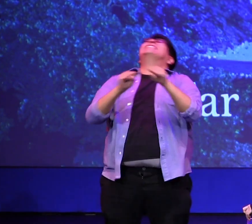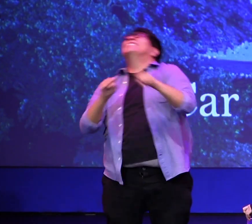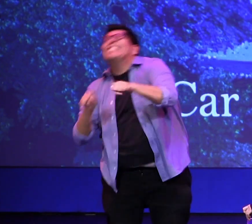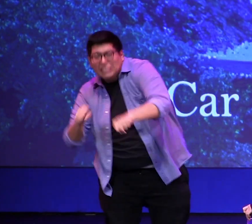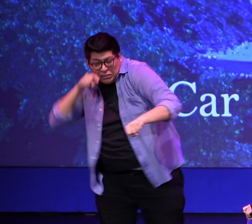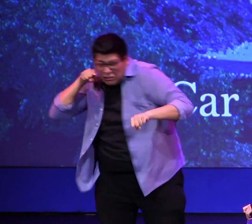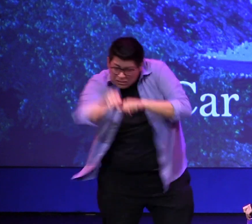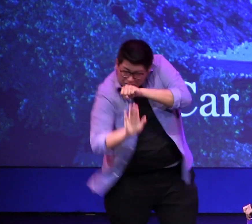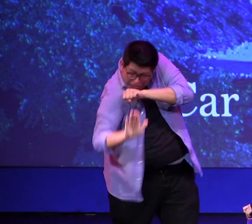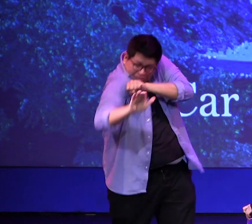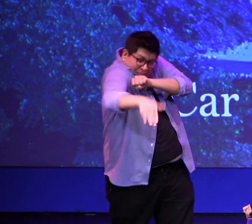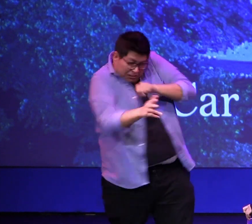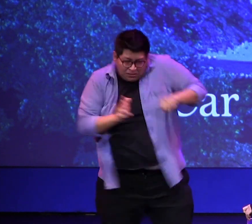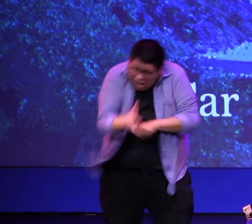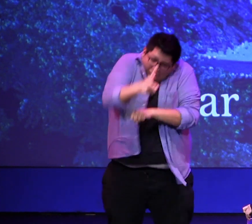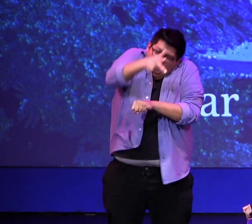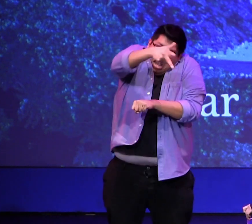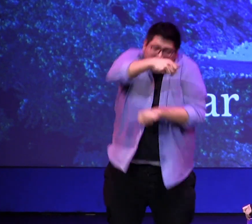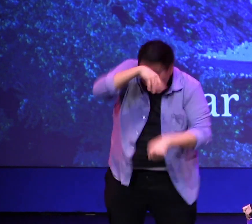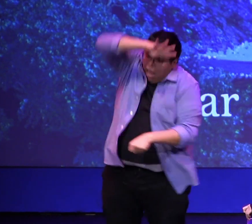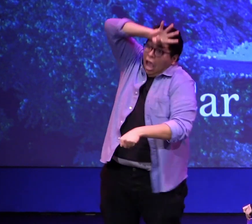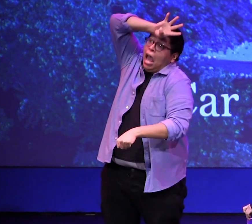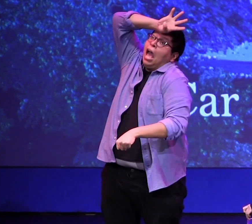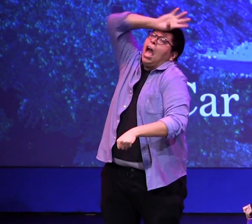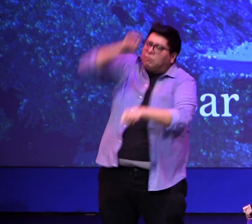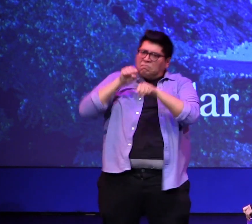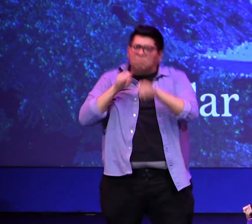let's go. Look at that bump. Oh.